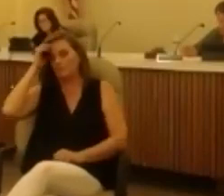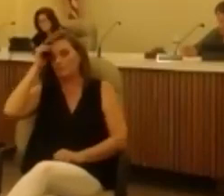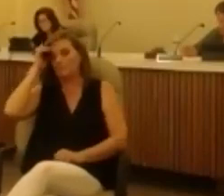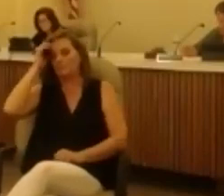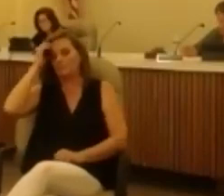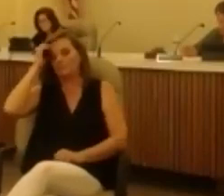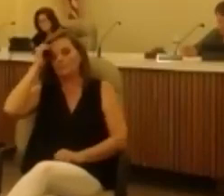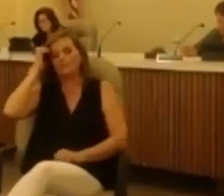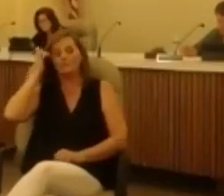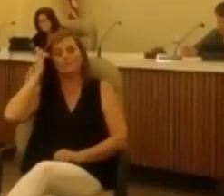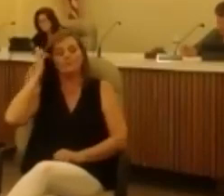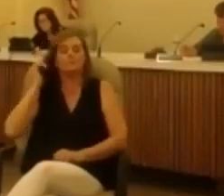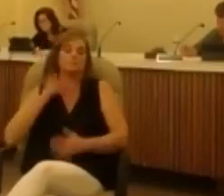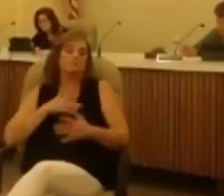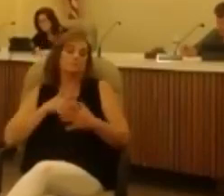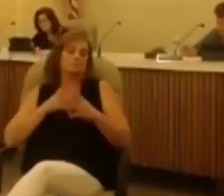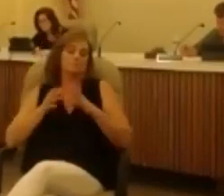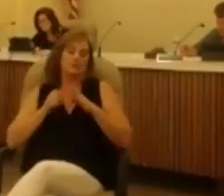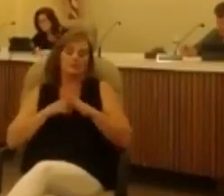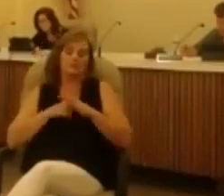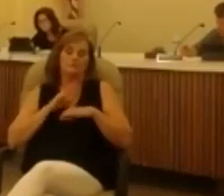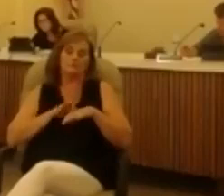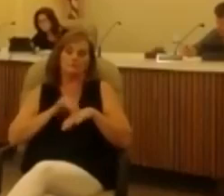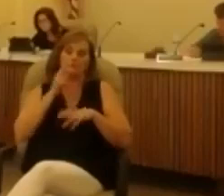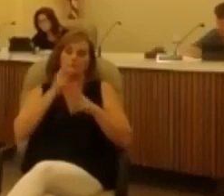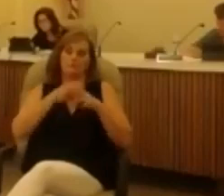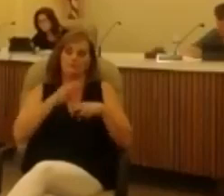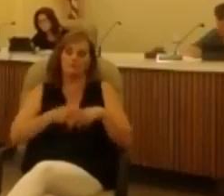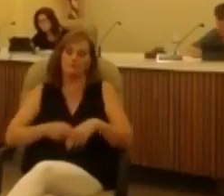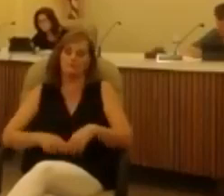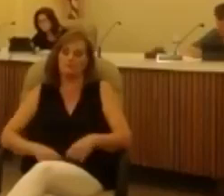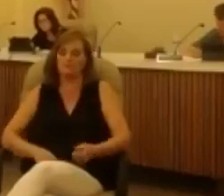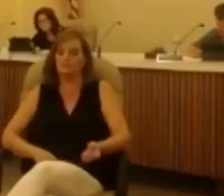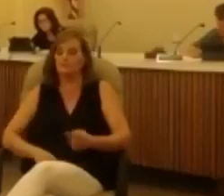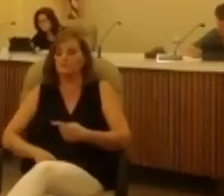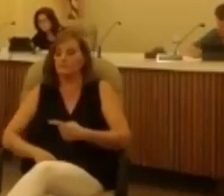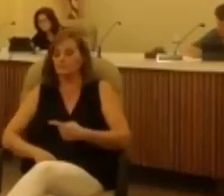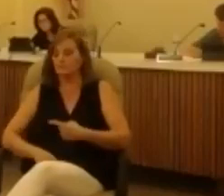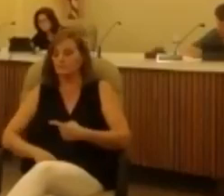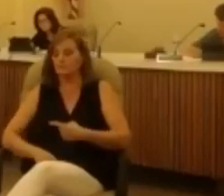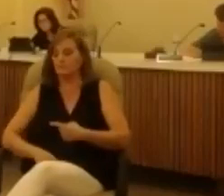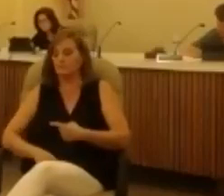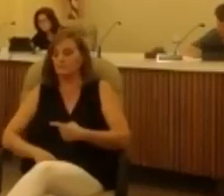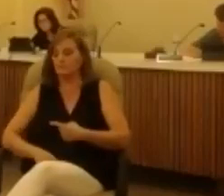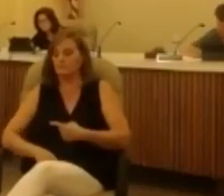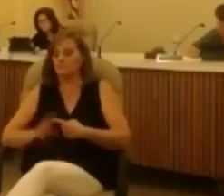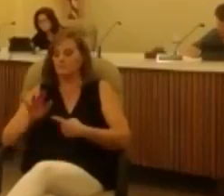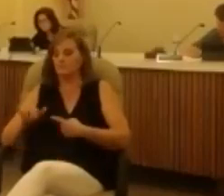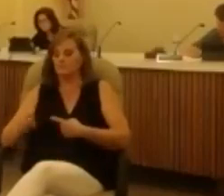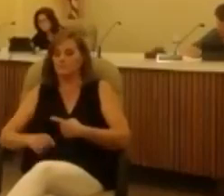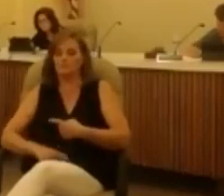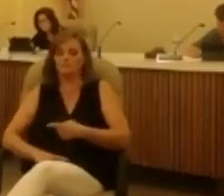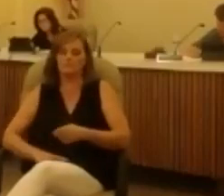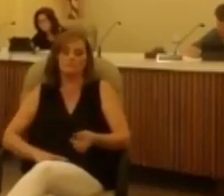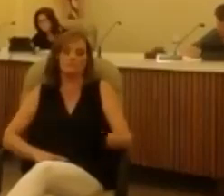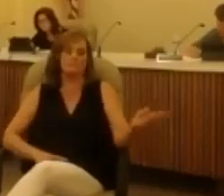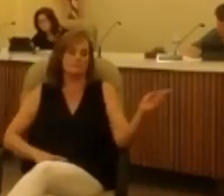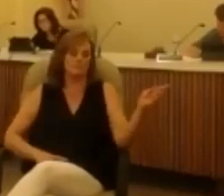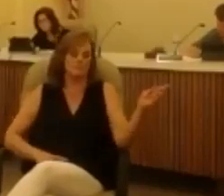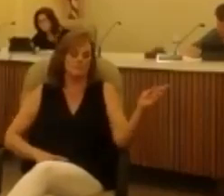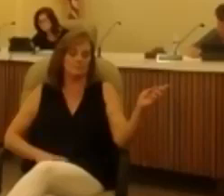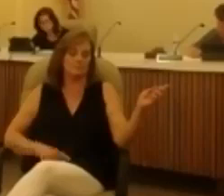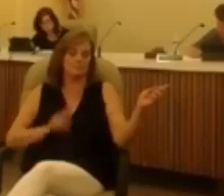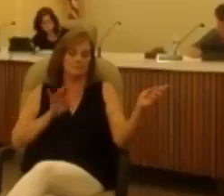Hearing no further comment, please call the roll. Councilmember Barley, Aye. Councilmember